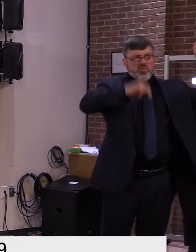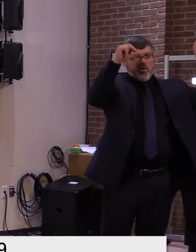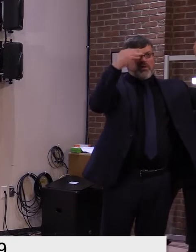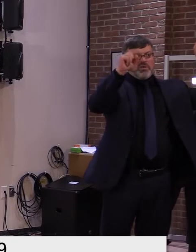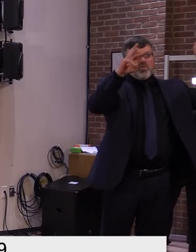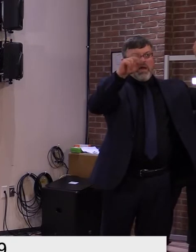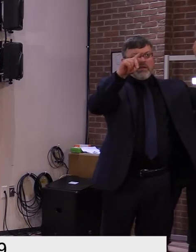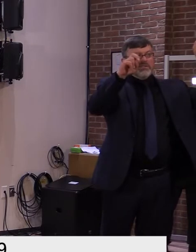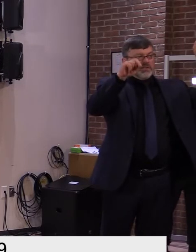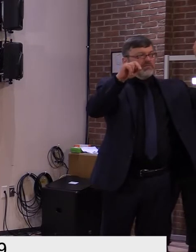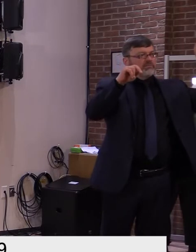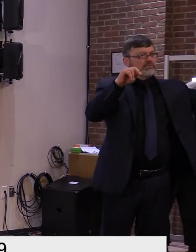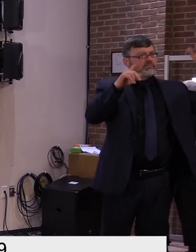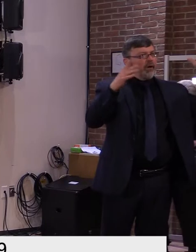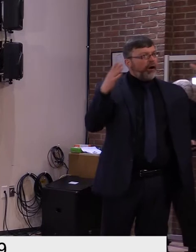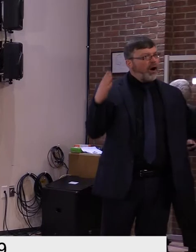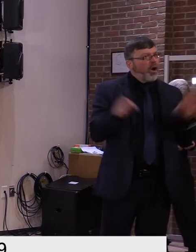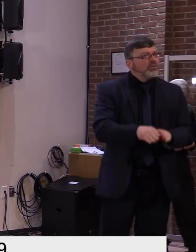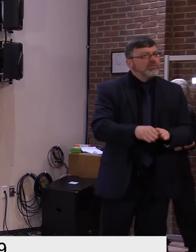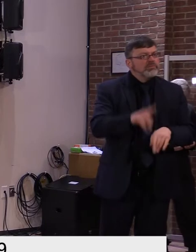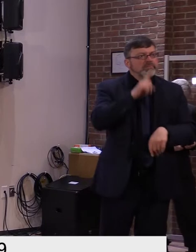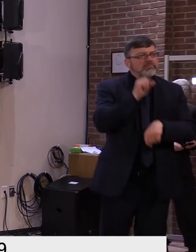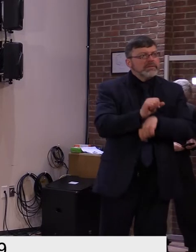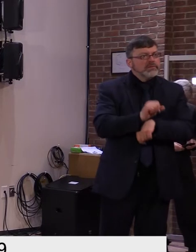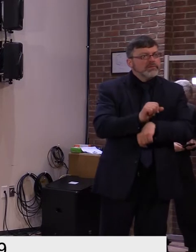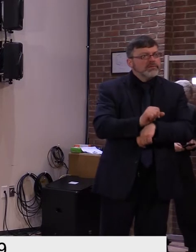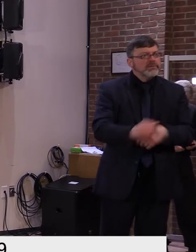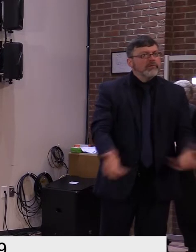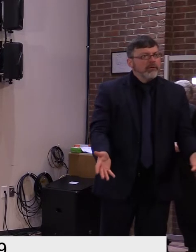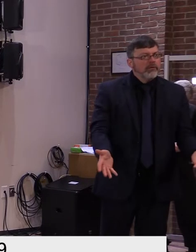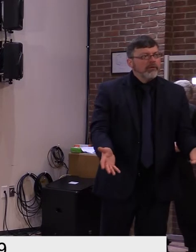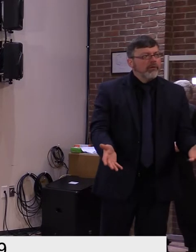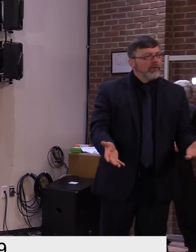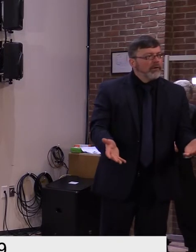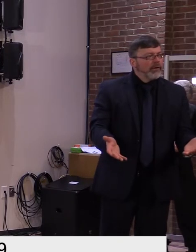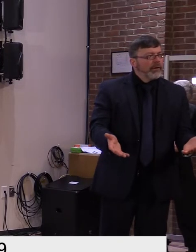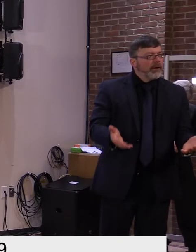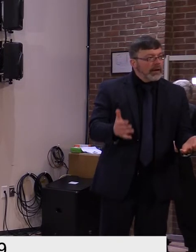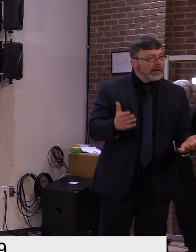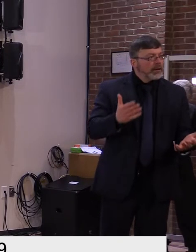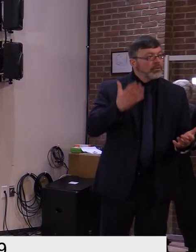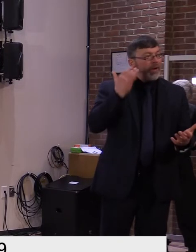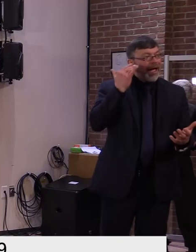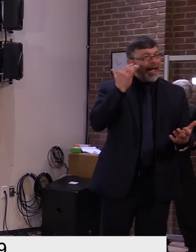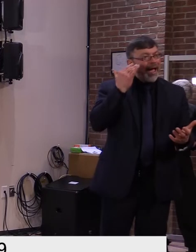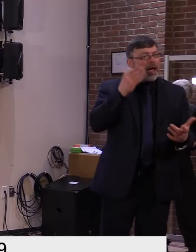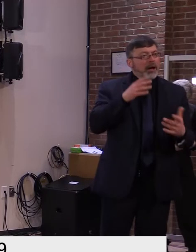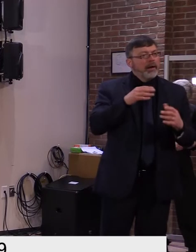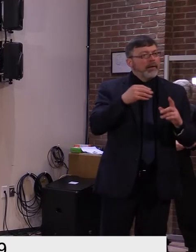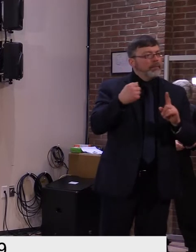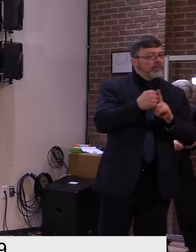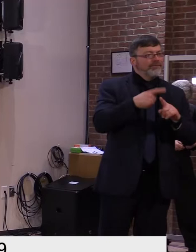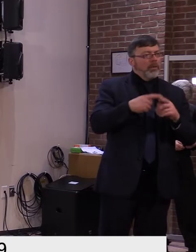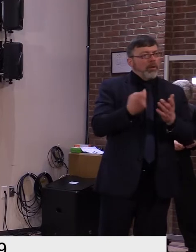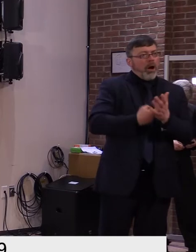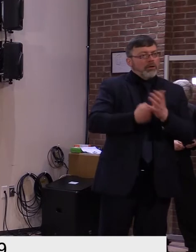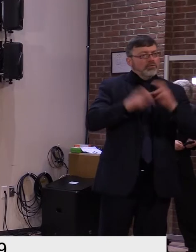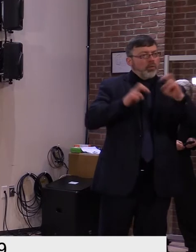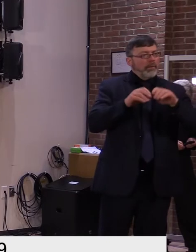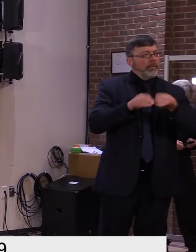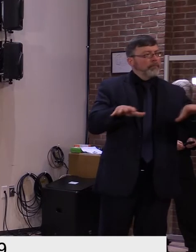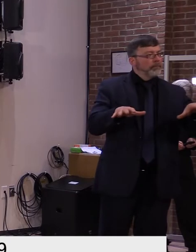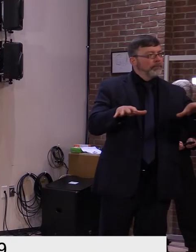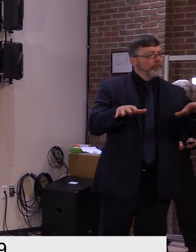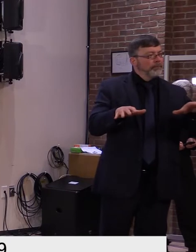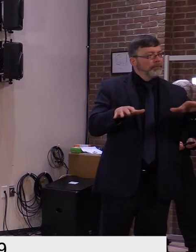hockey tournament. Hearing that some other schools may end up having to do that, including Essex High